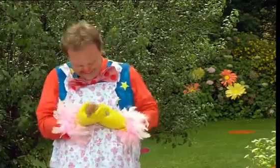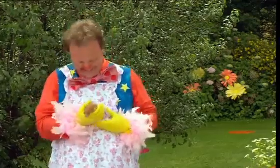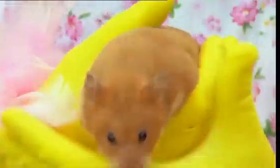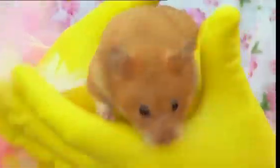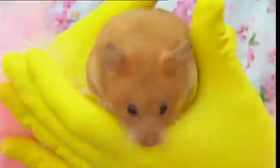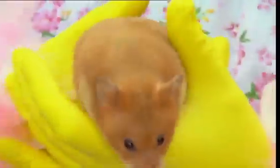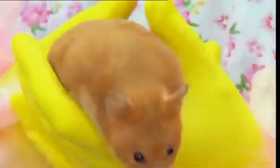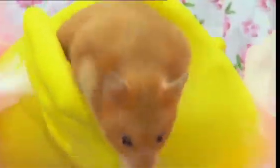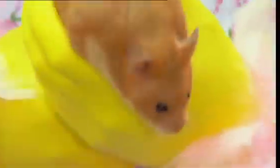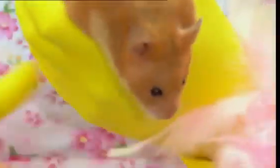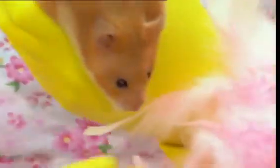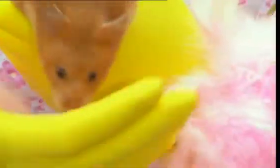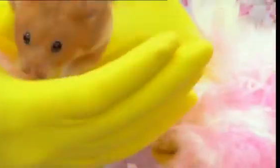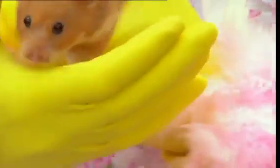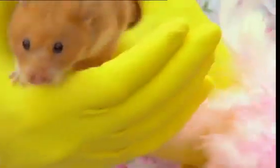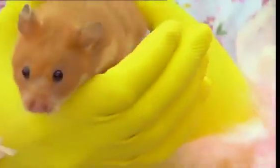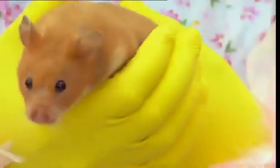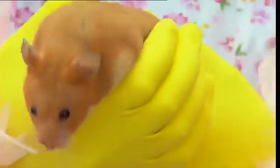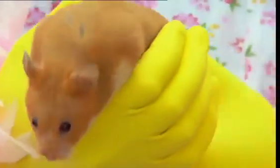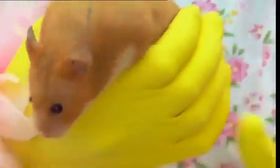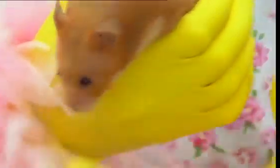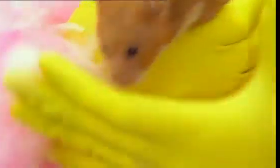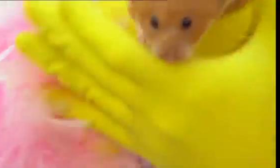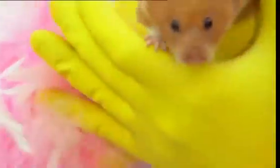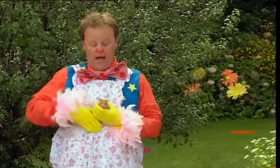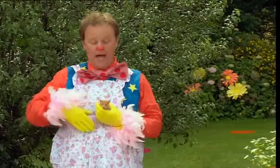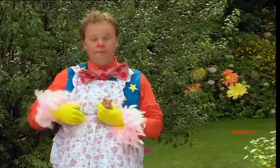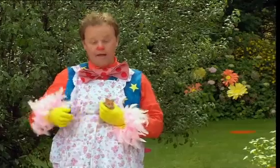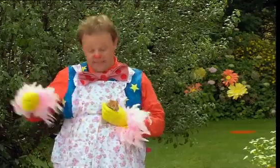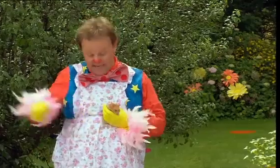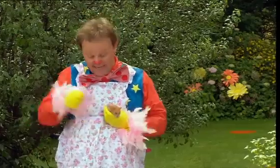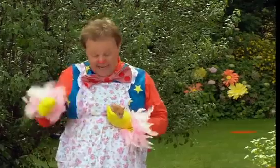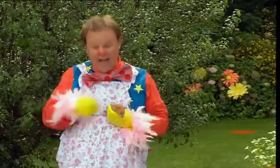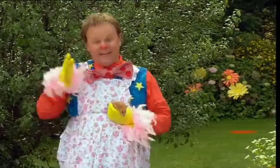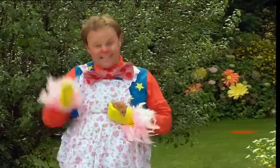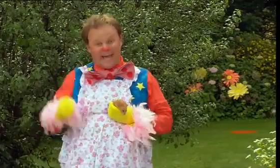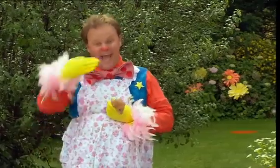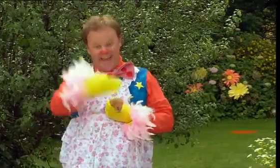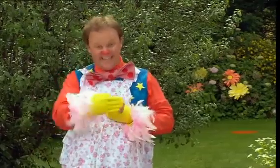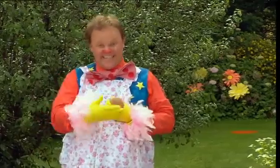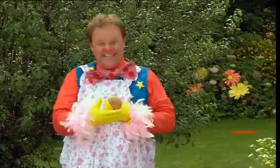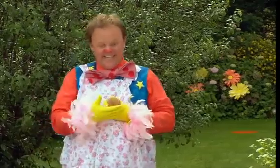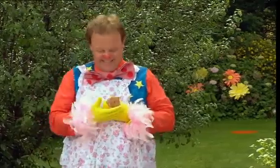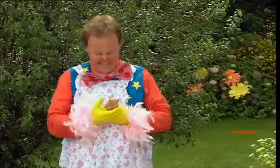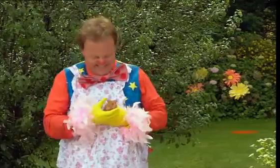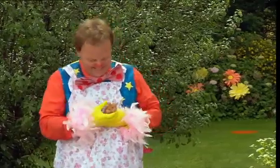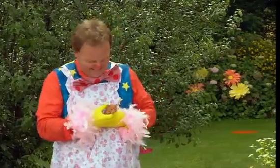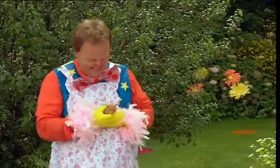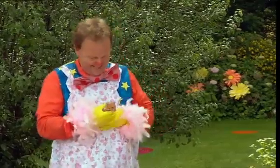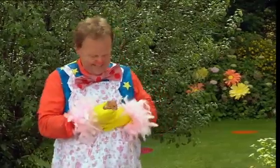are you going to do with Harry the hamster today, Mr. Tumble? I'm going to clean out his cage. Is that an important